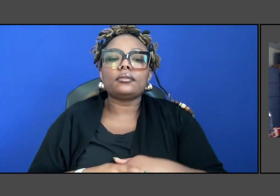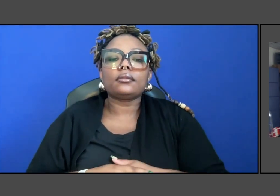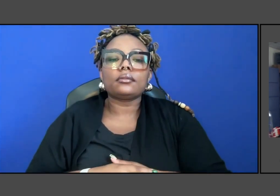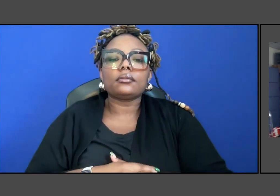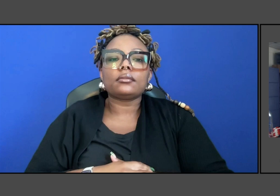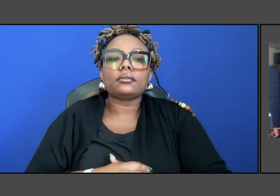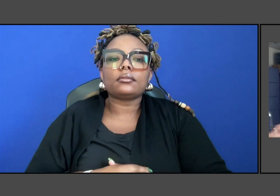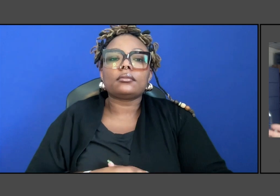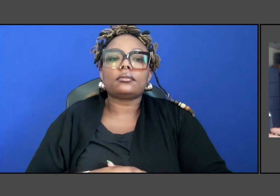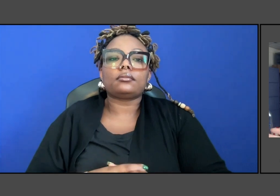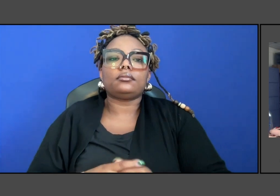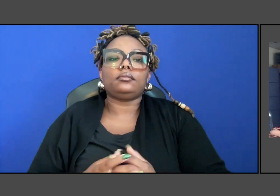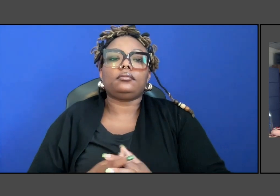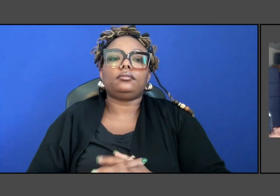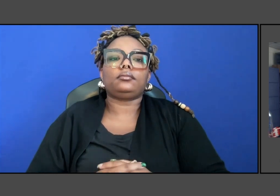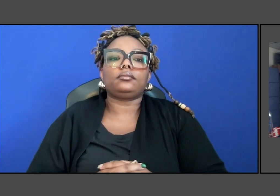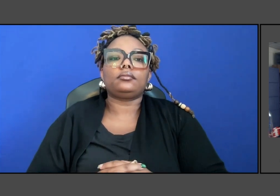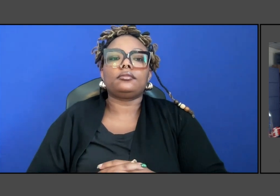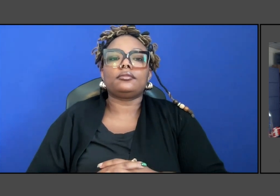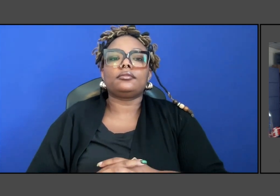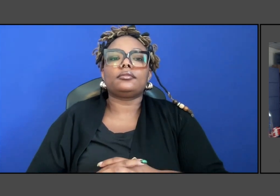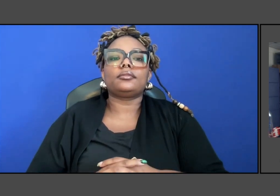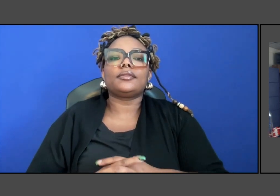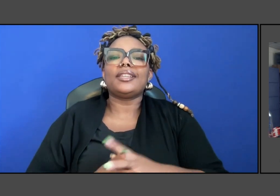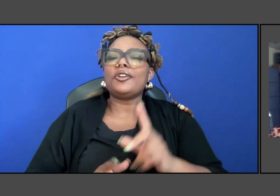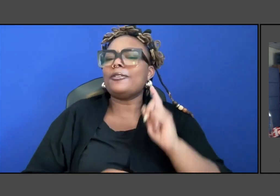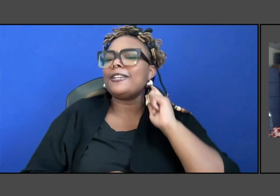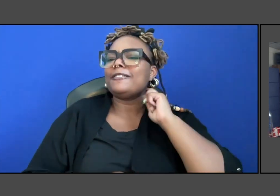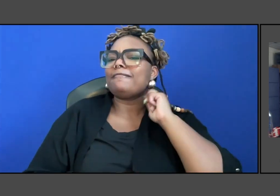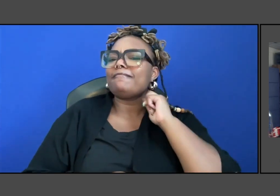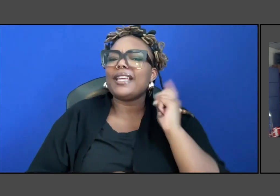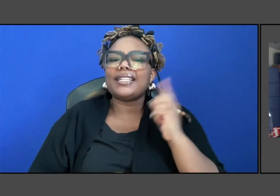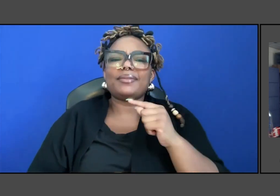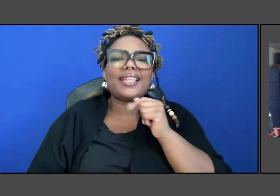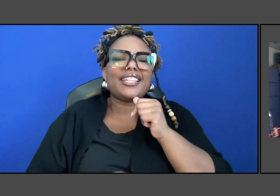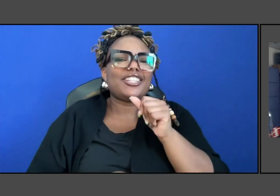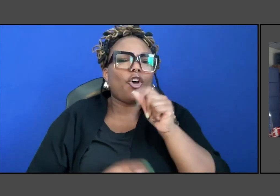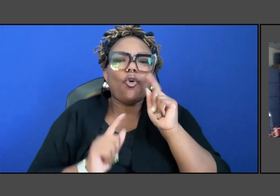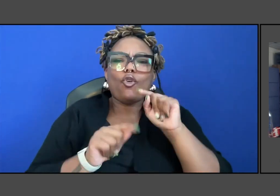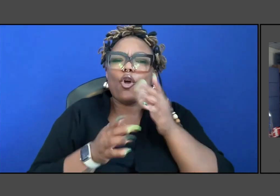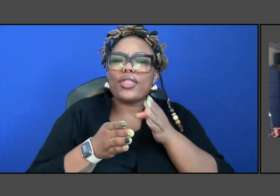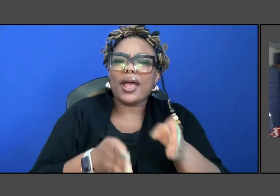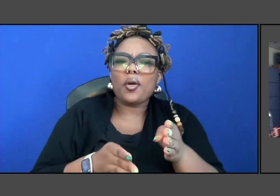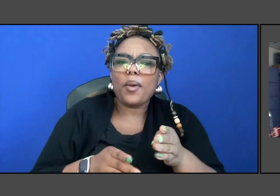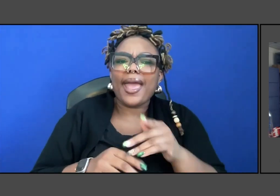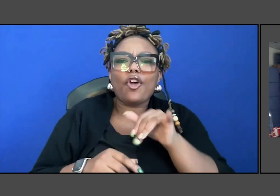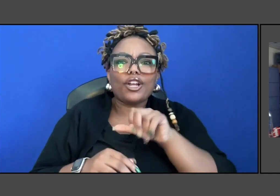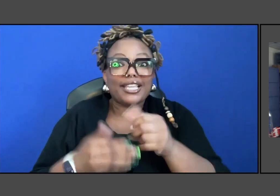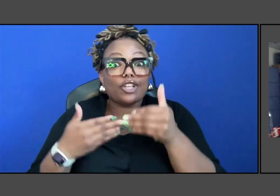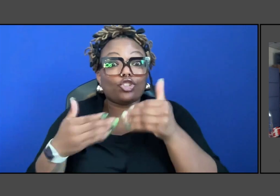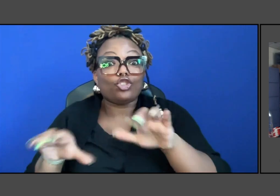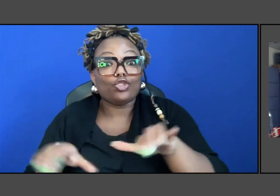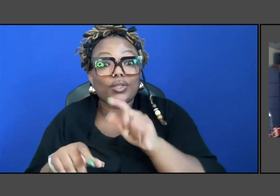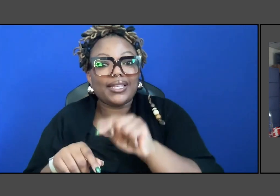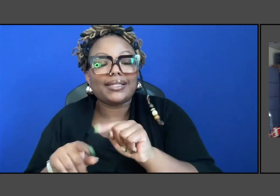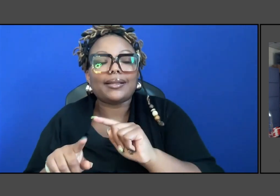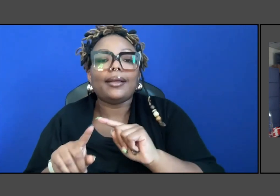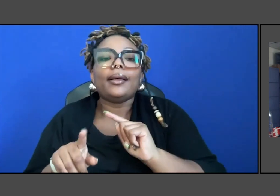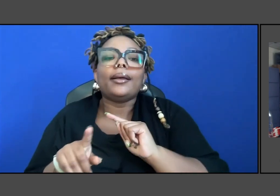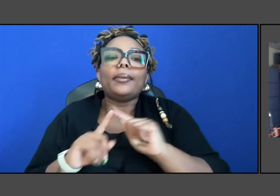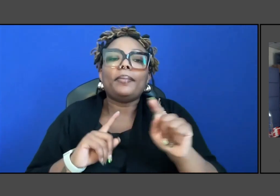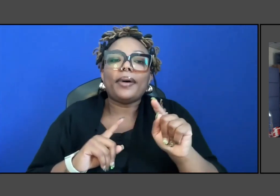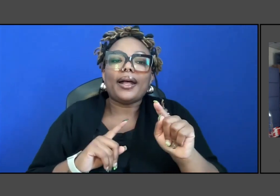that is telling us, don't go that way, or yes, do this, or it's contraindicated, but this is what must be done. That's